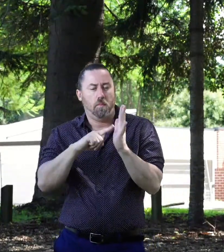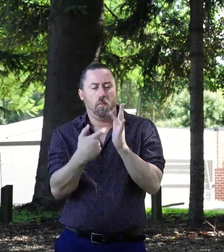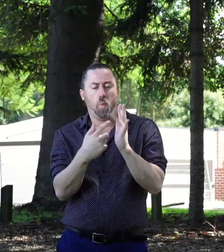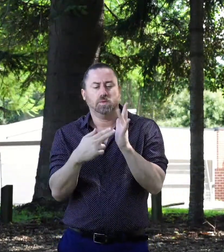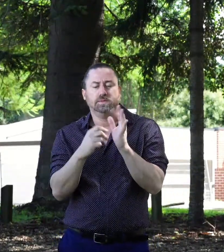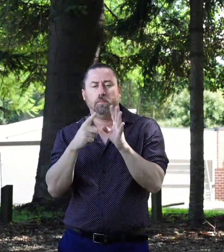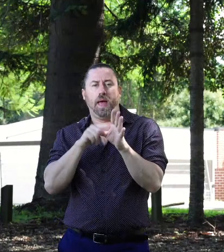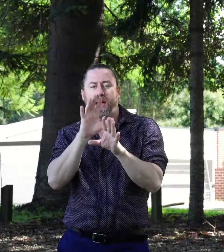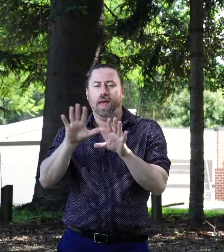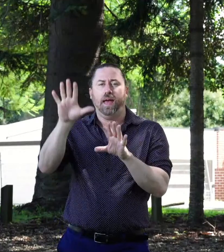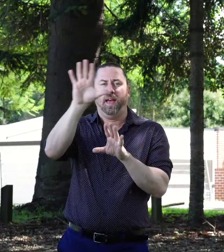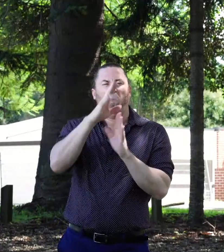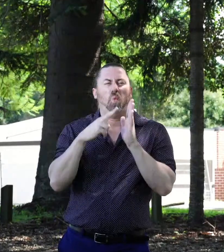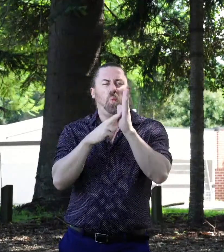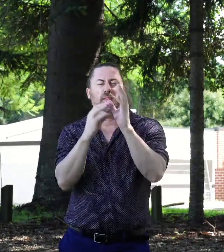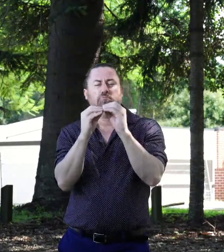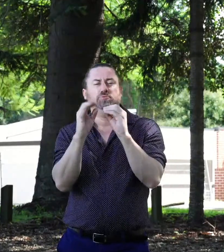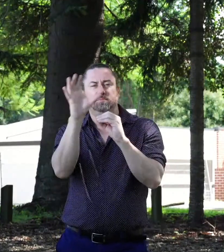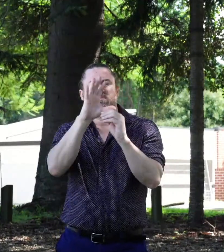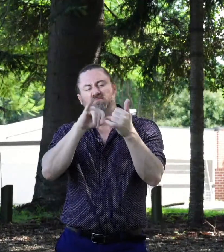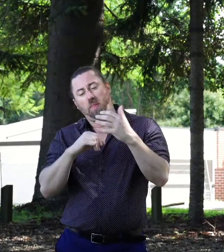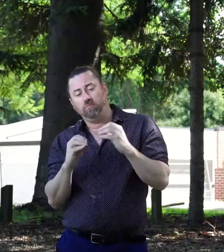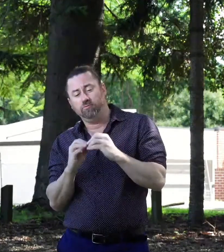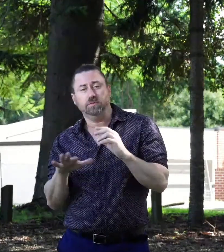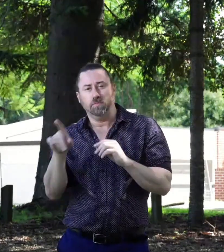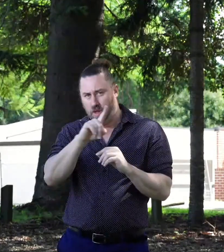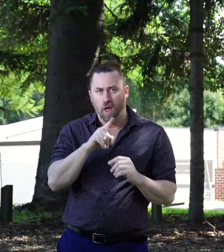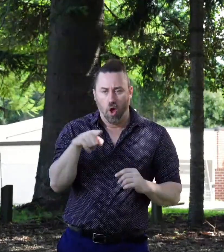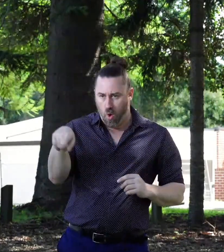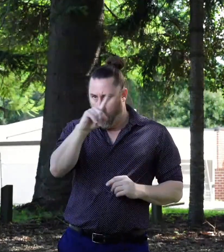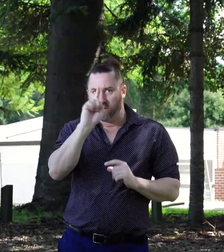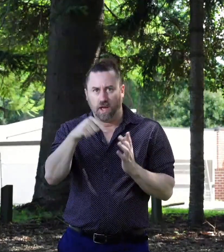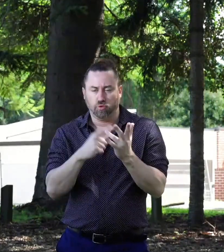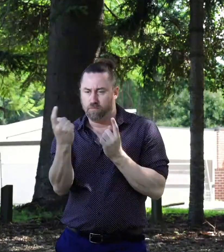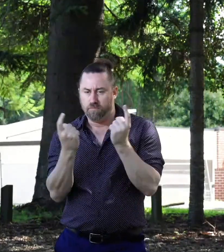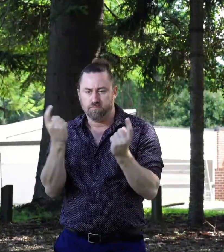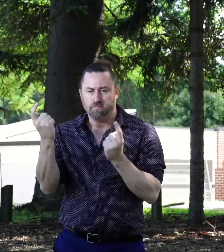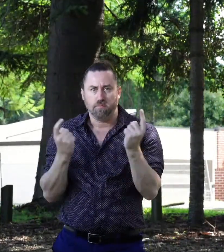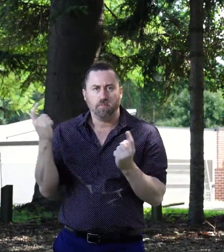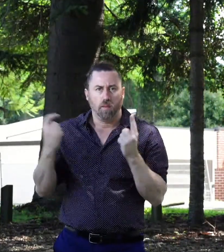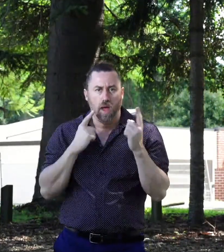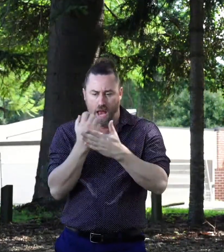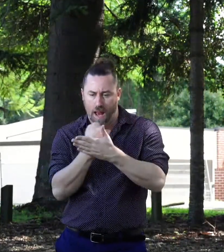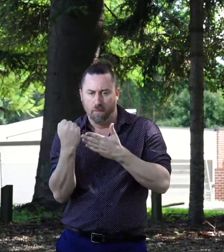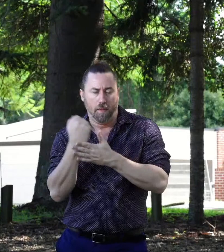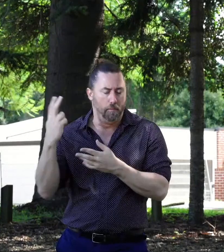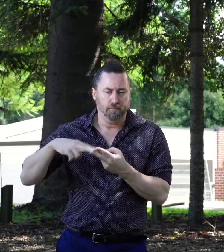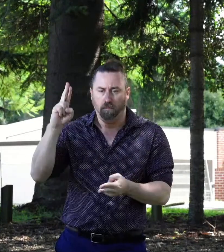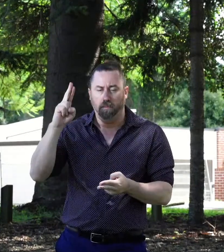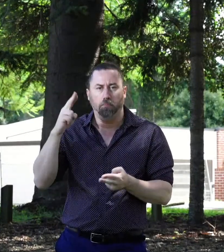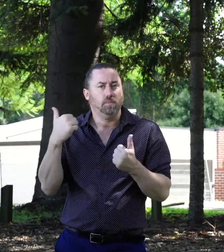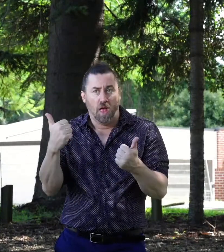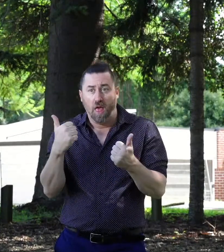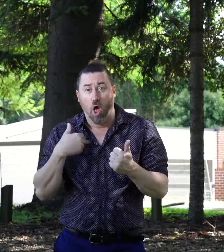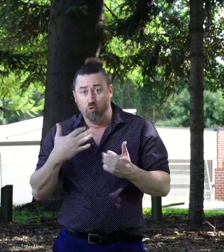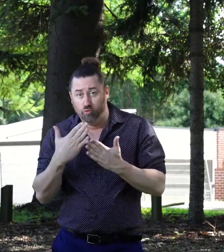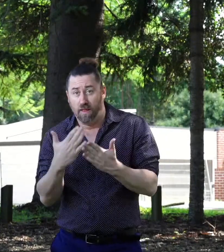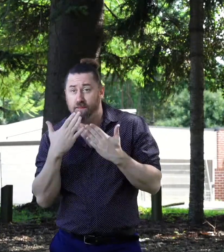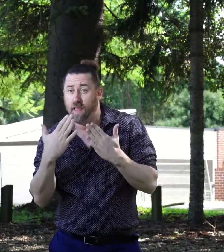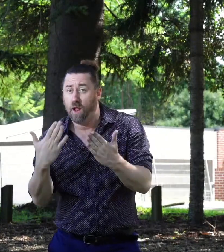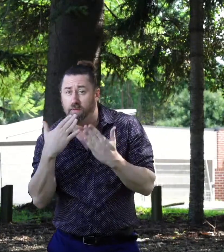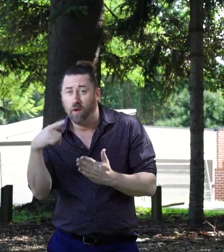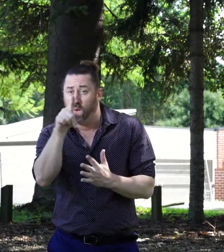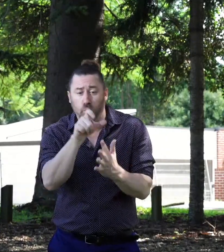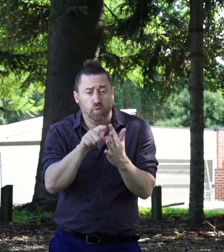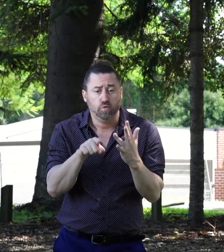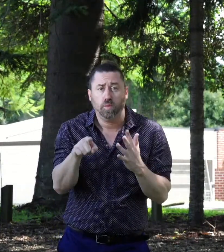in northern Brisbane and southern Brisbane, people did come out in significantly more numbers yesterday to get tested, and we thank them and we